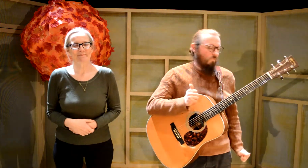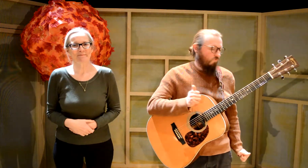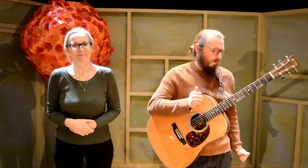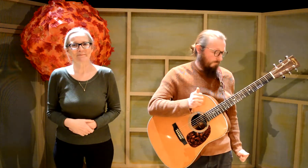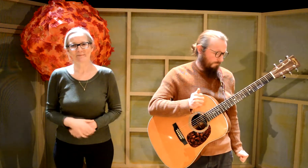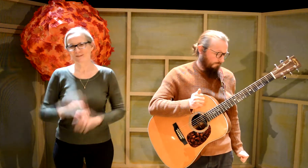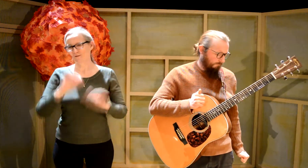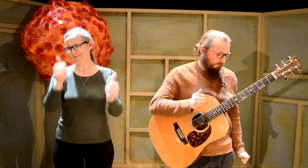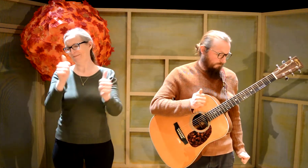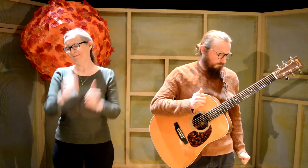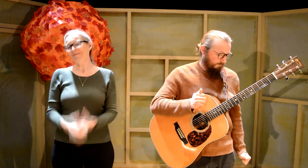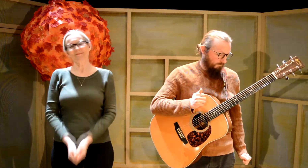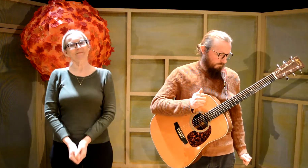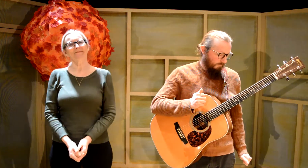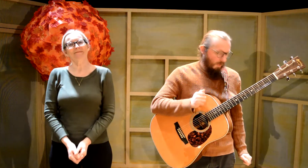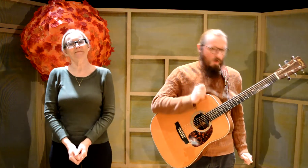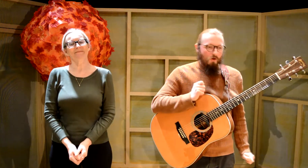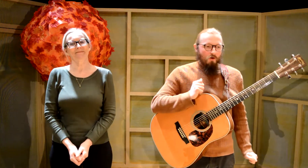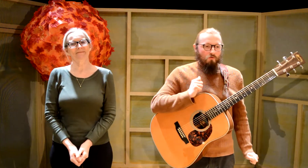Great.